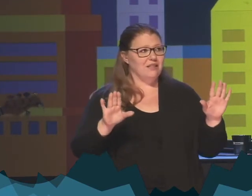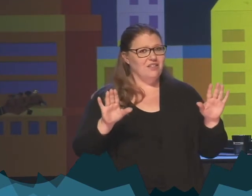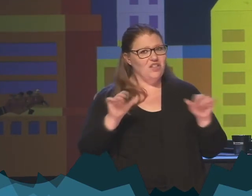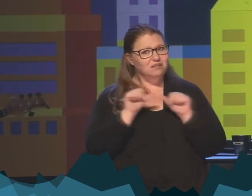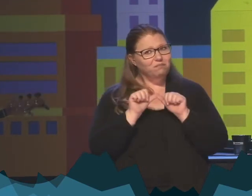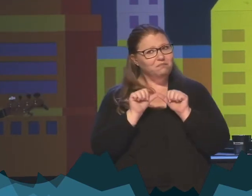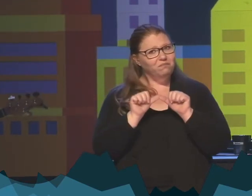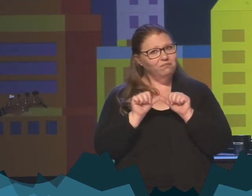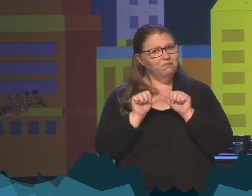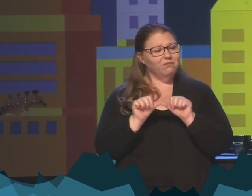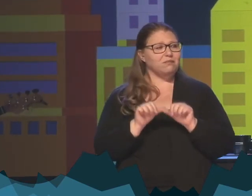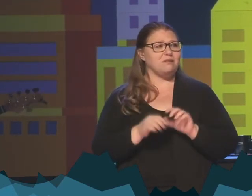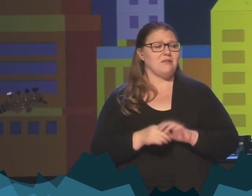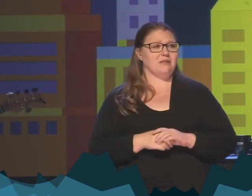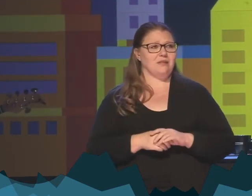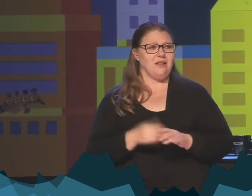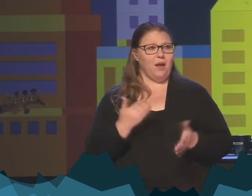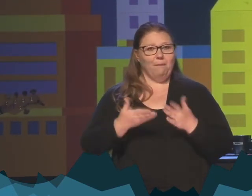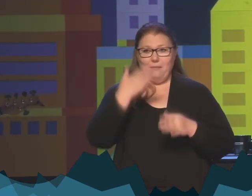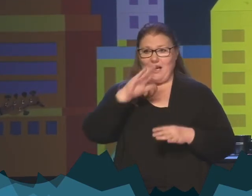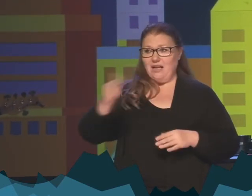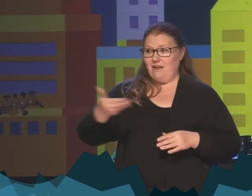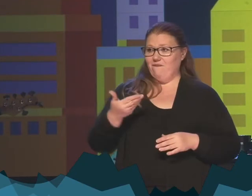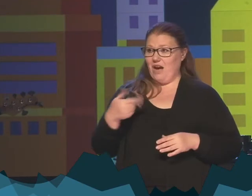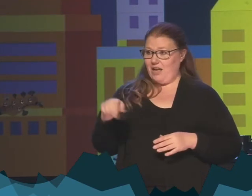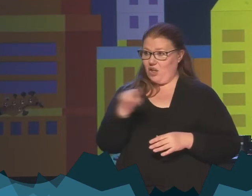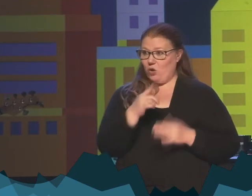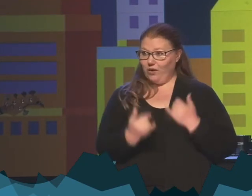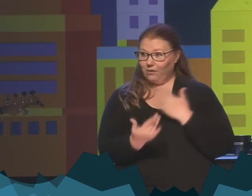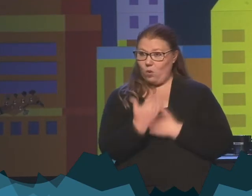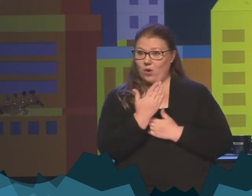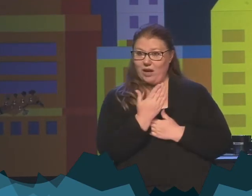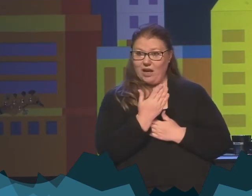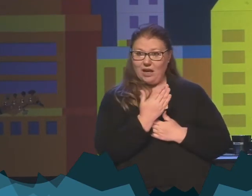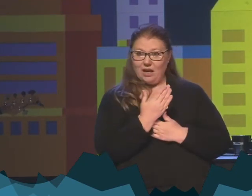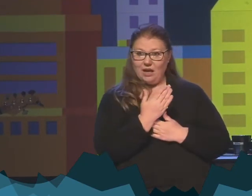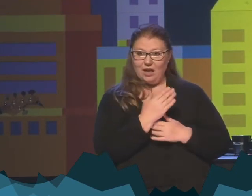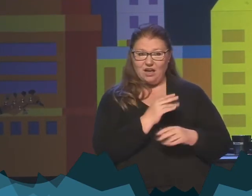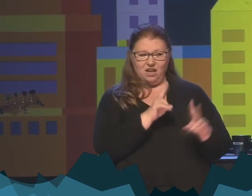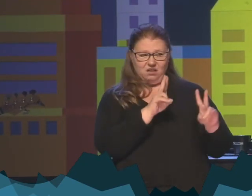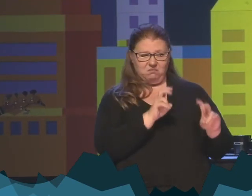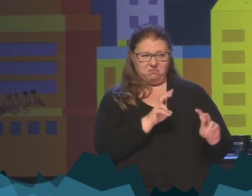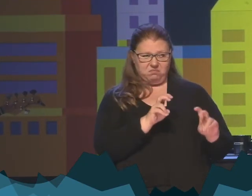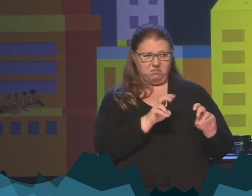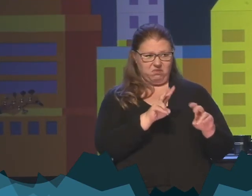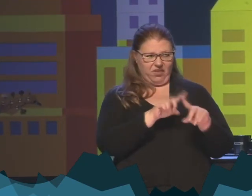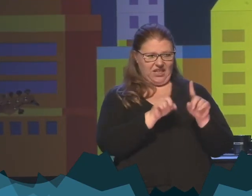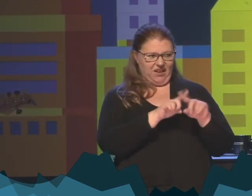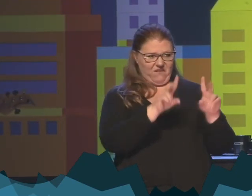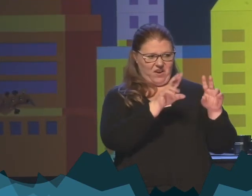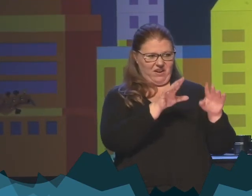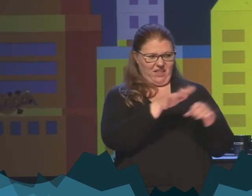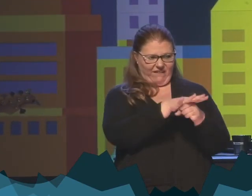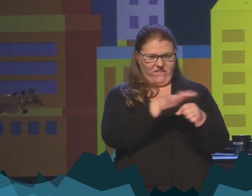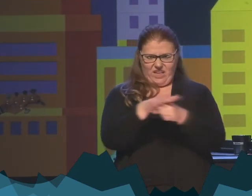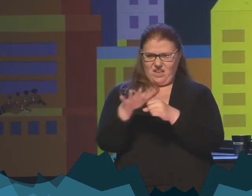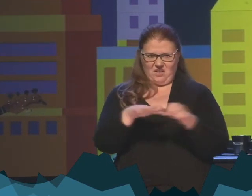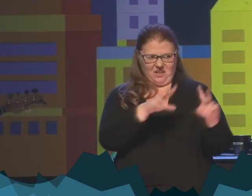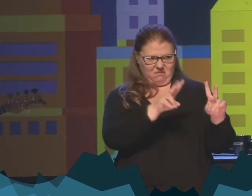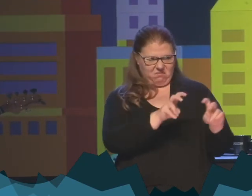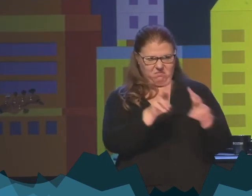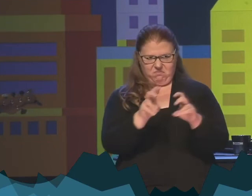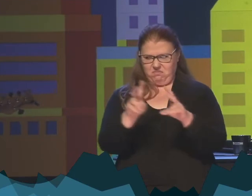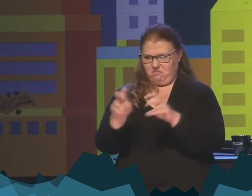there. Maybe God's inviting you this morning to kind of look at the different fields of your life, you know, your relationships,